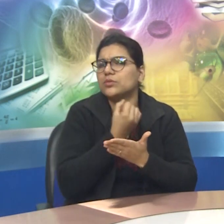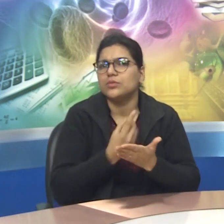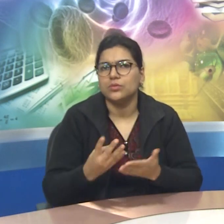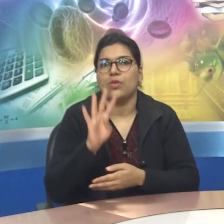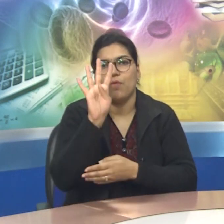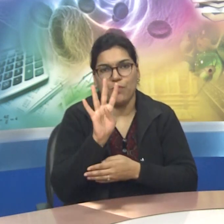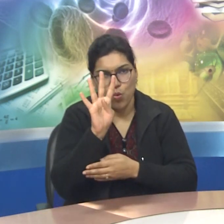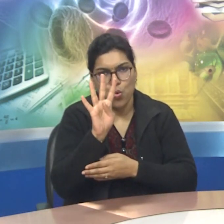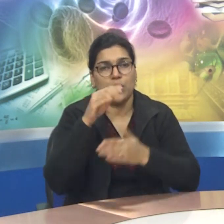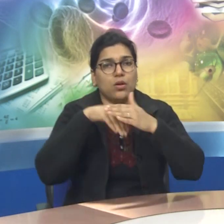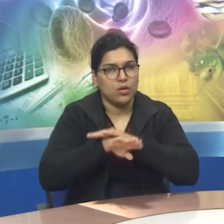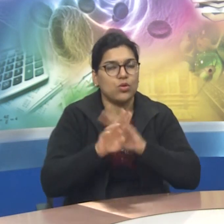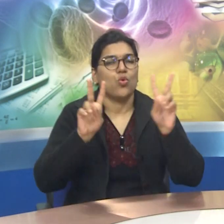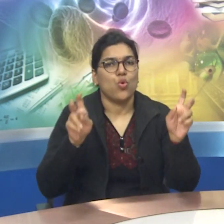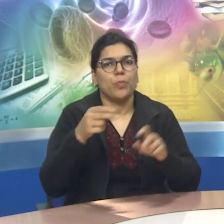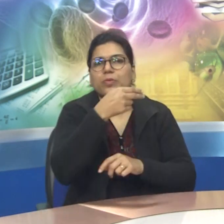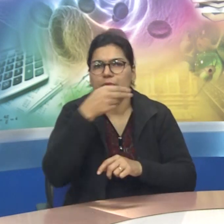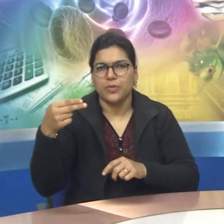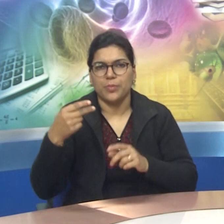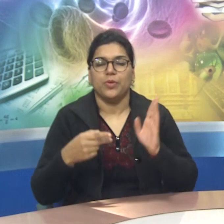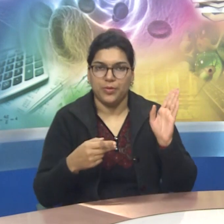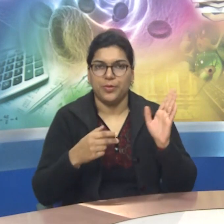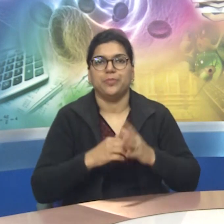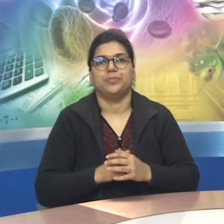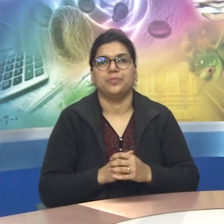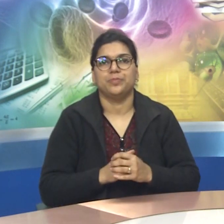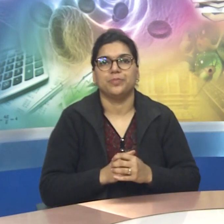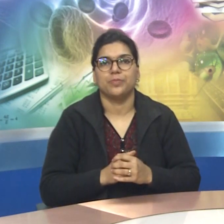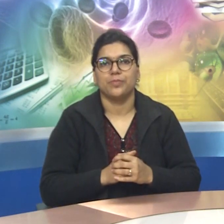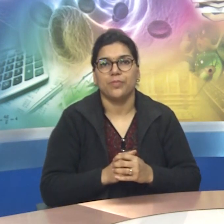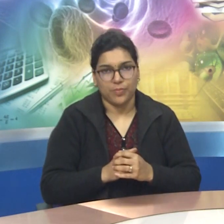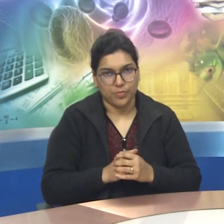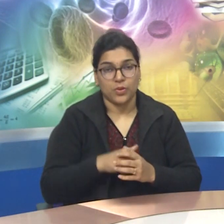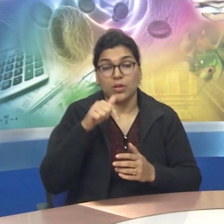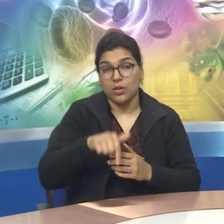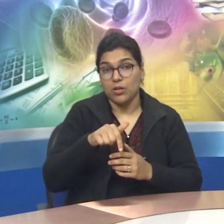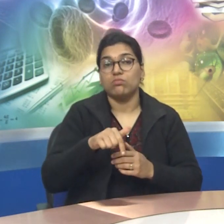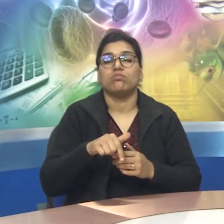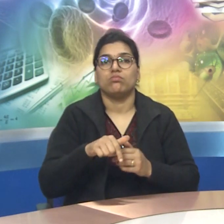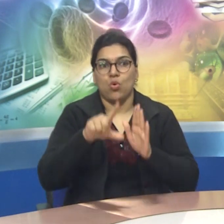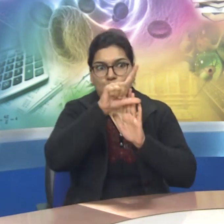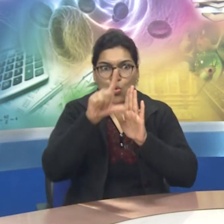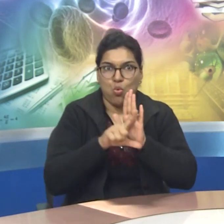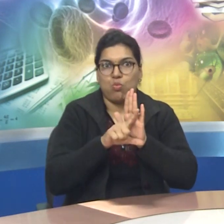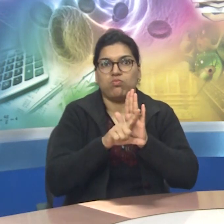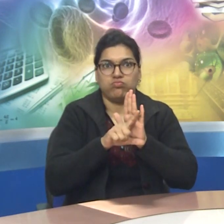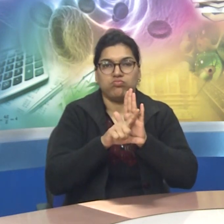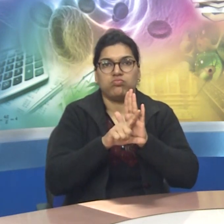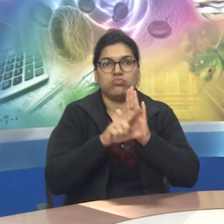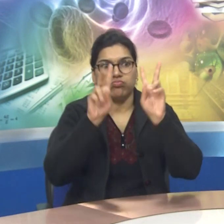senior secondary level. This is lesson number 4. Name of the lesson is shown on the screen. It is